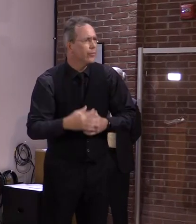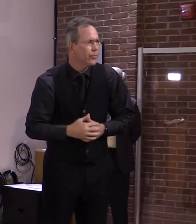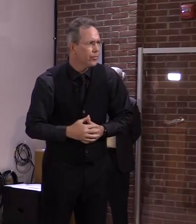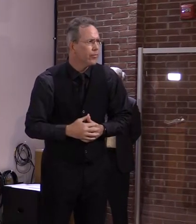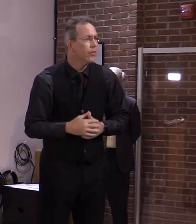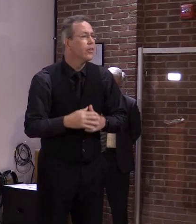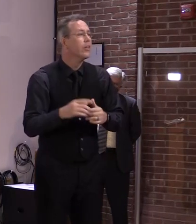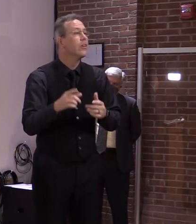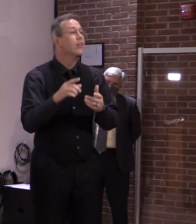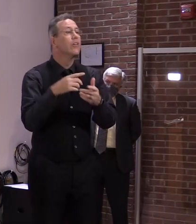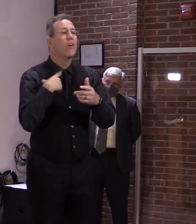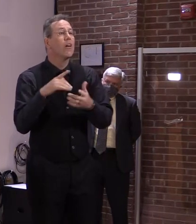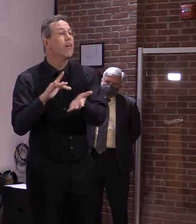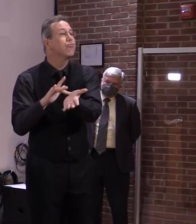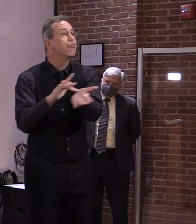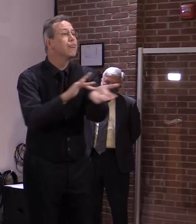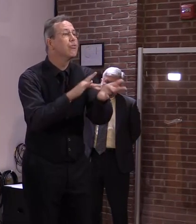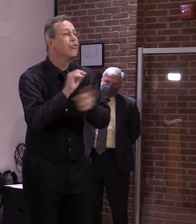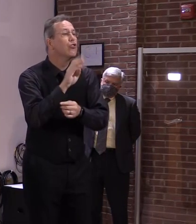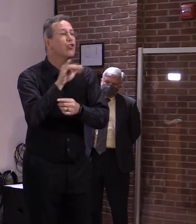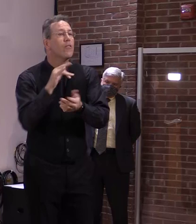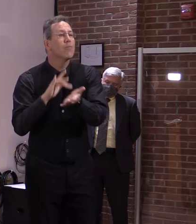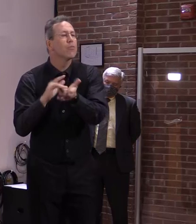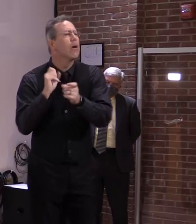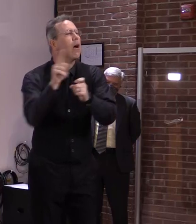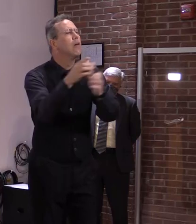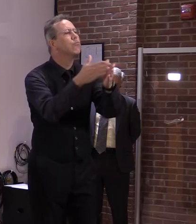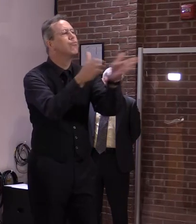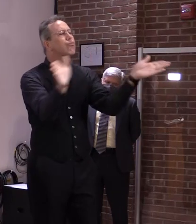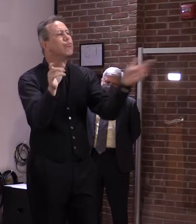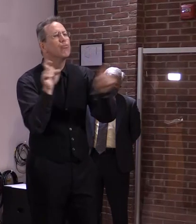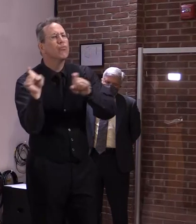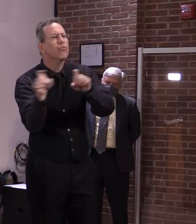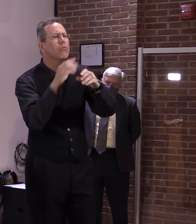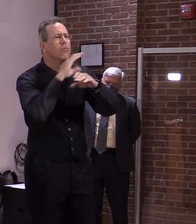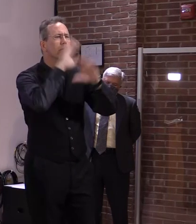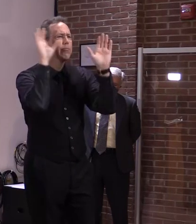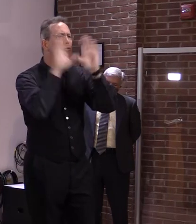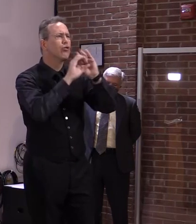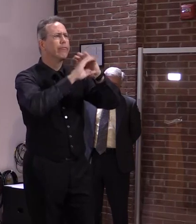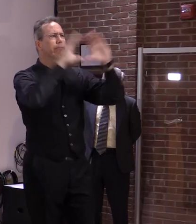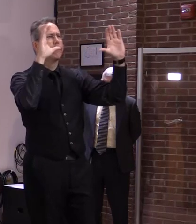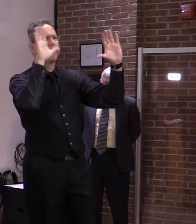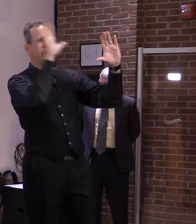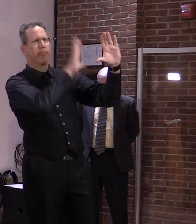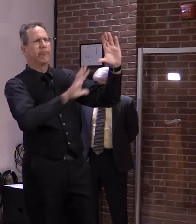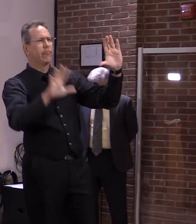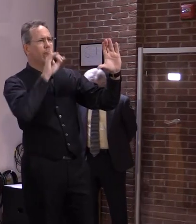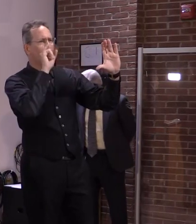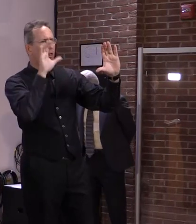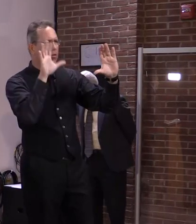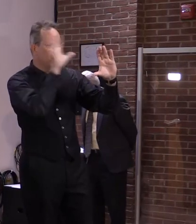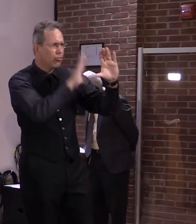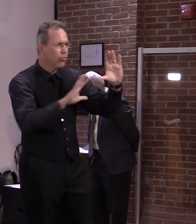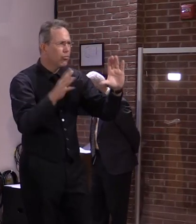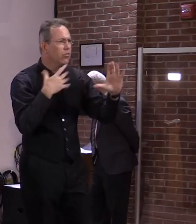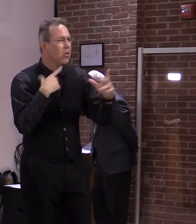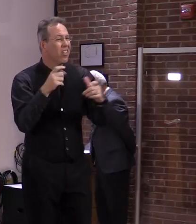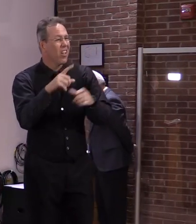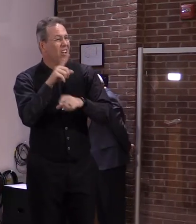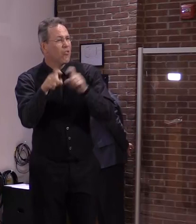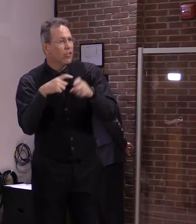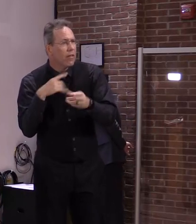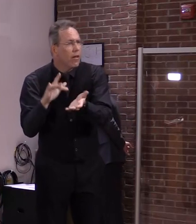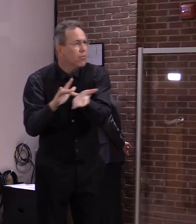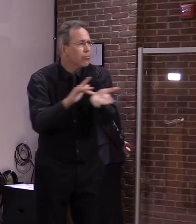a general depiction of what the trends were. We do that on a monthly basis. The survey has been administered consistently at the end of each month since